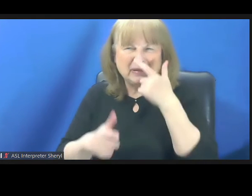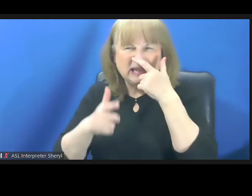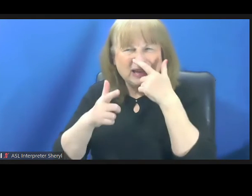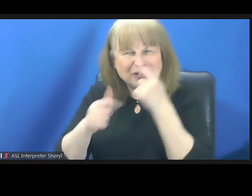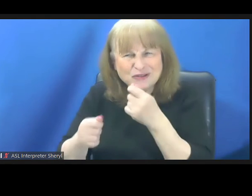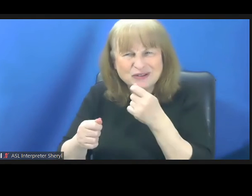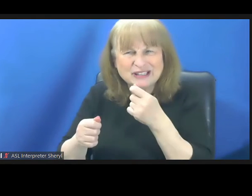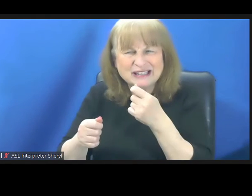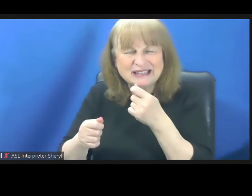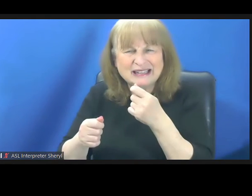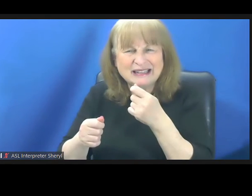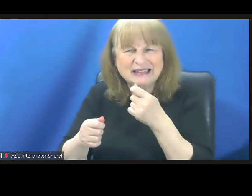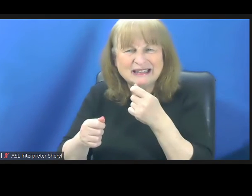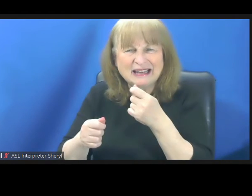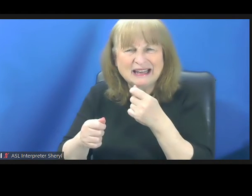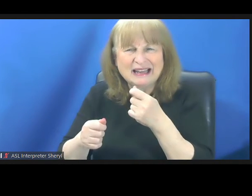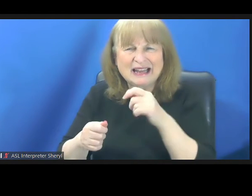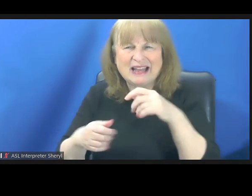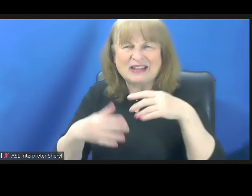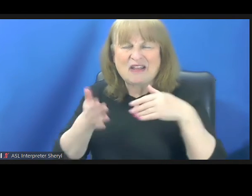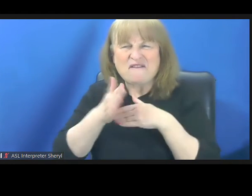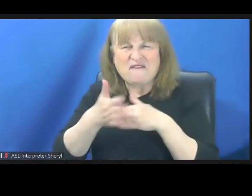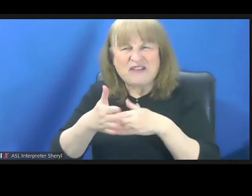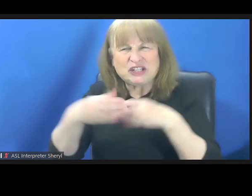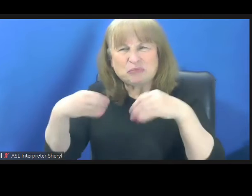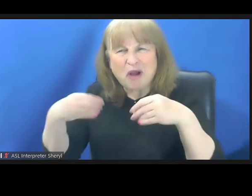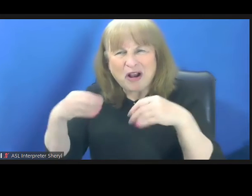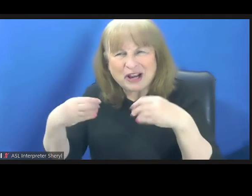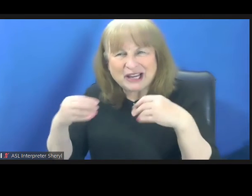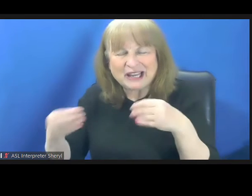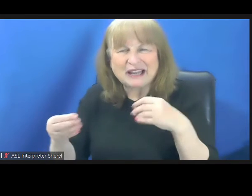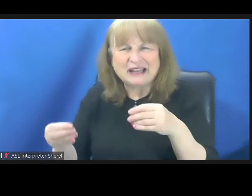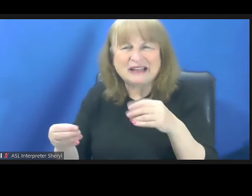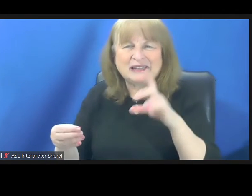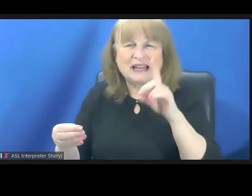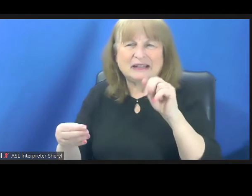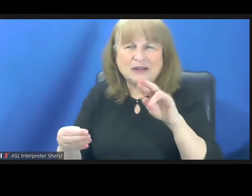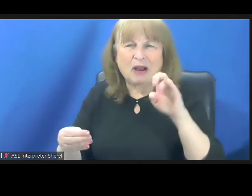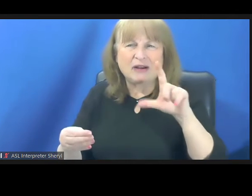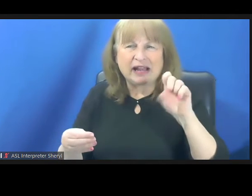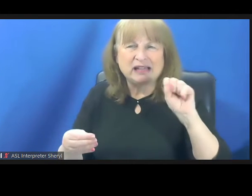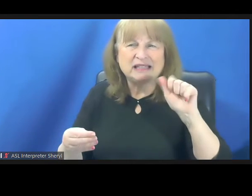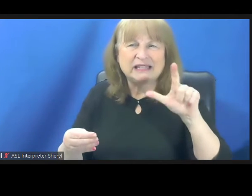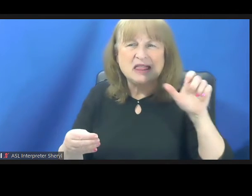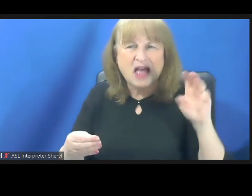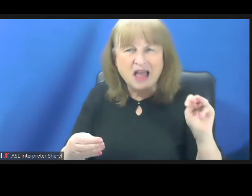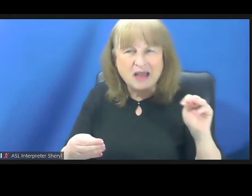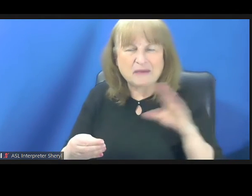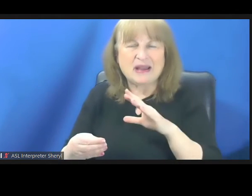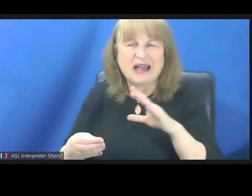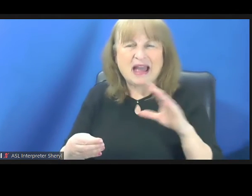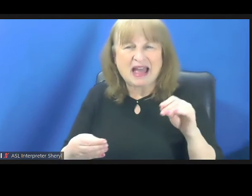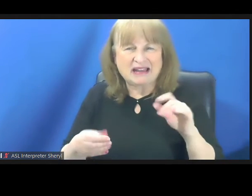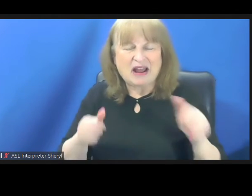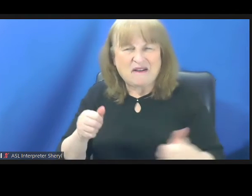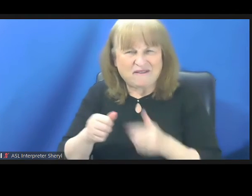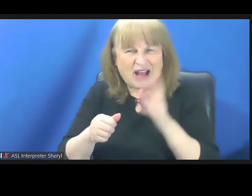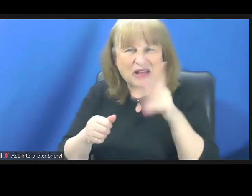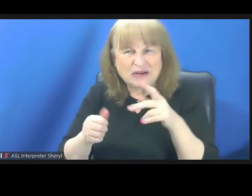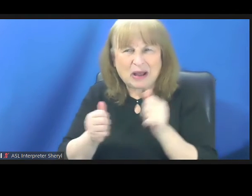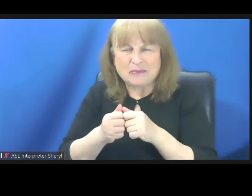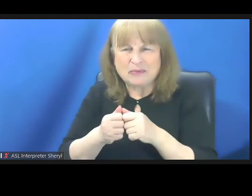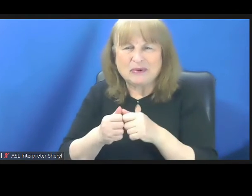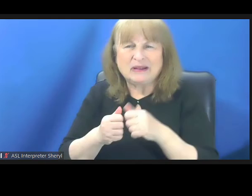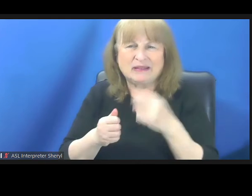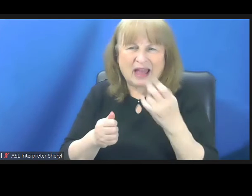interested in the fish market in Dar es Salaam, and also followed up with Khalfan